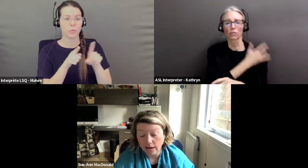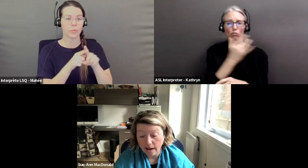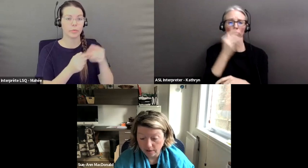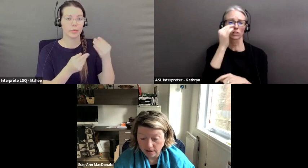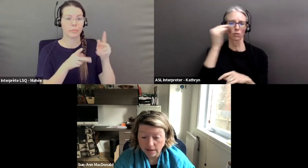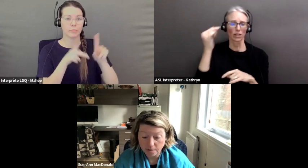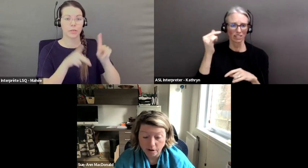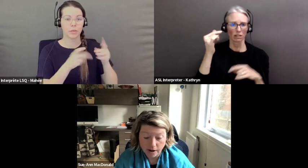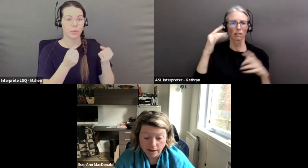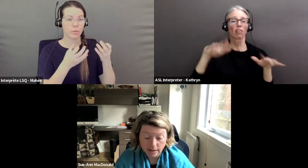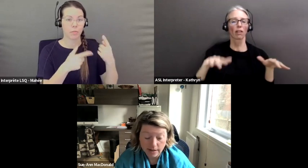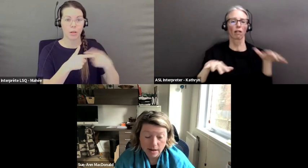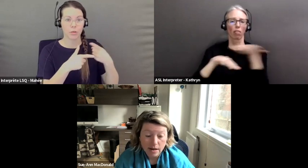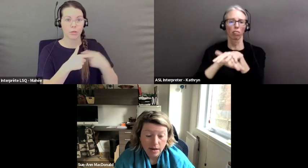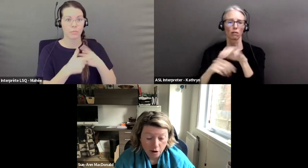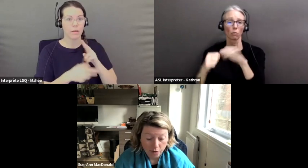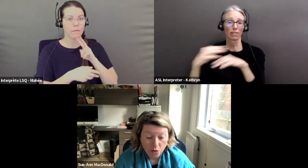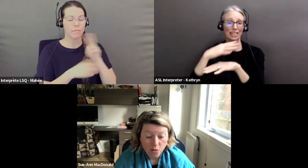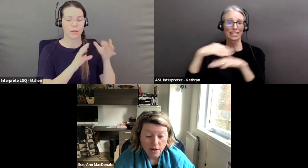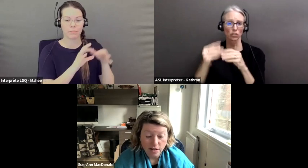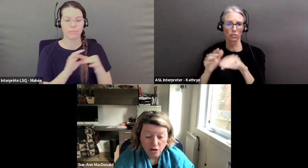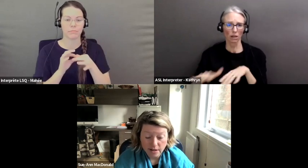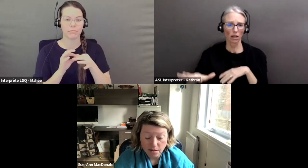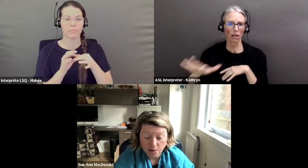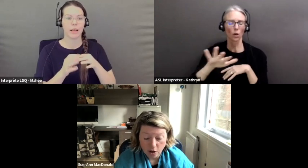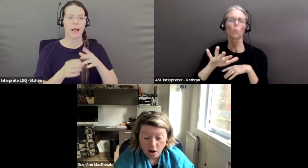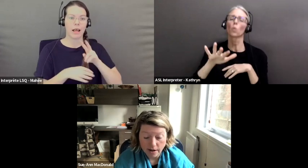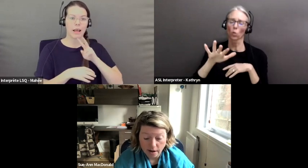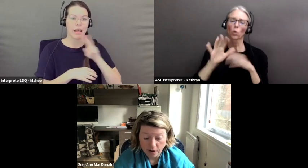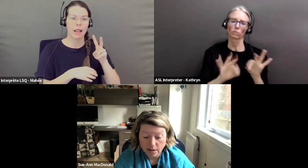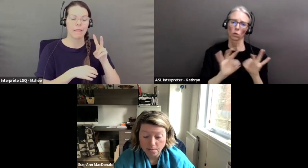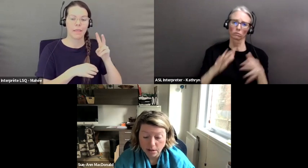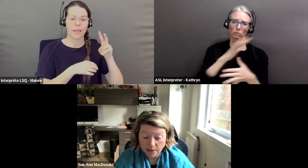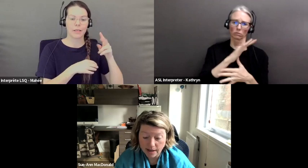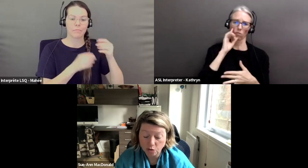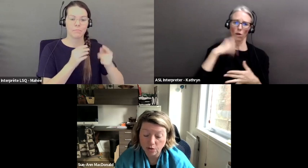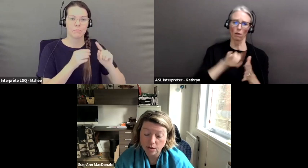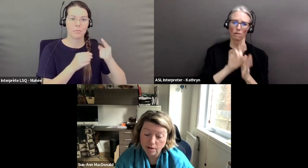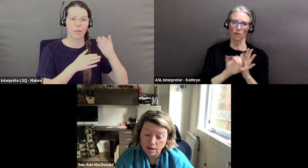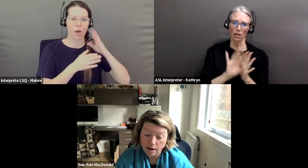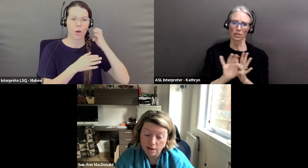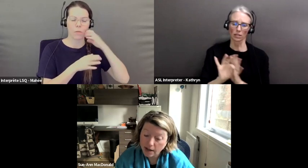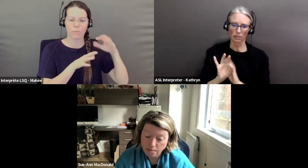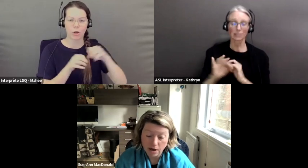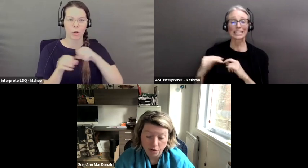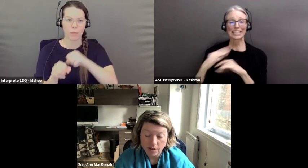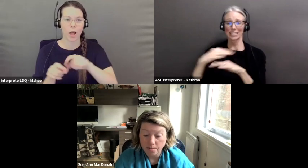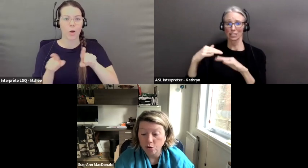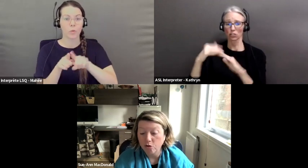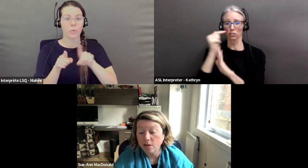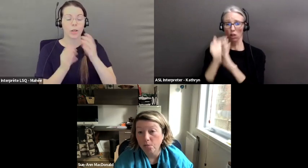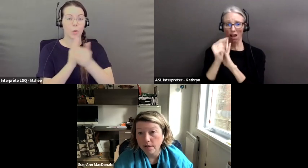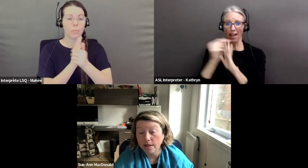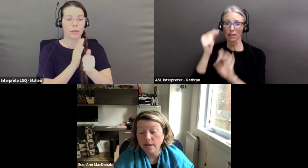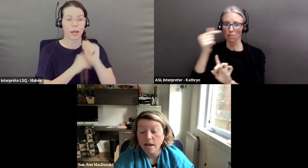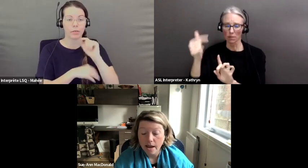is starkly evident in some of our findings. In our view, Indigenous systems of law and governance must be central to any meaningful attempt